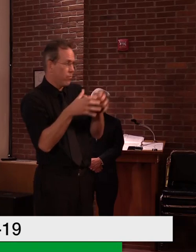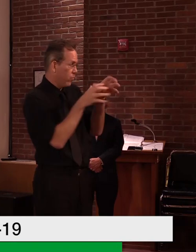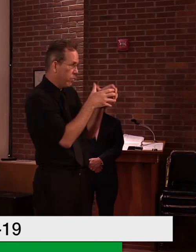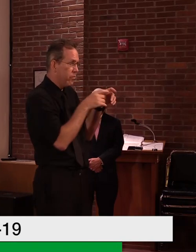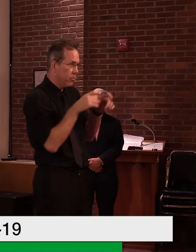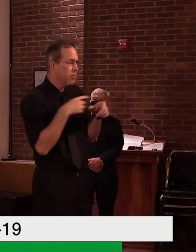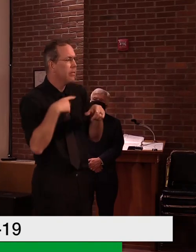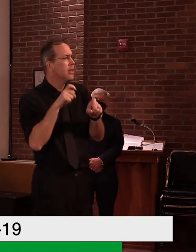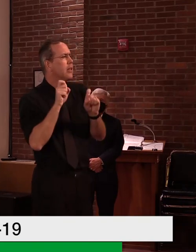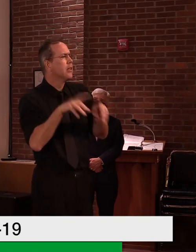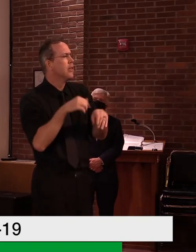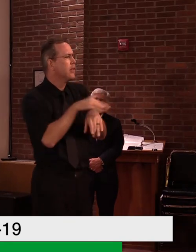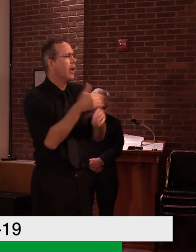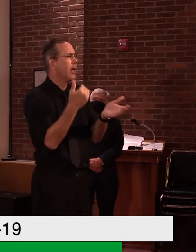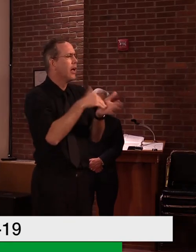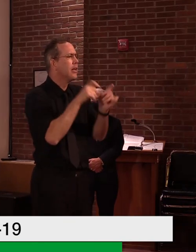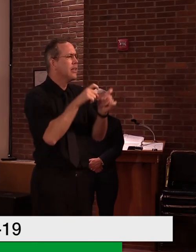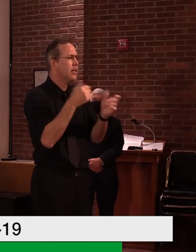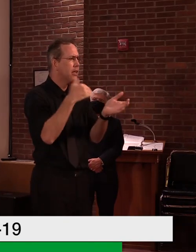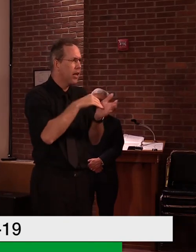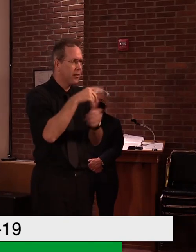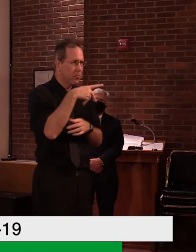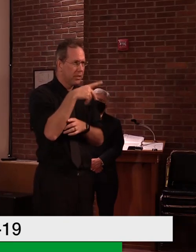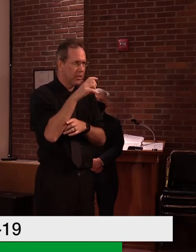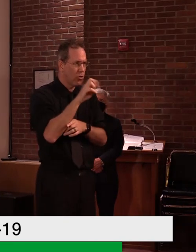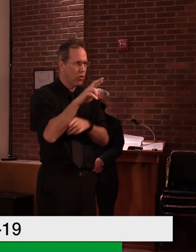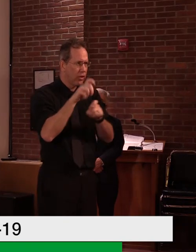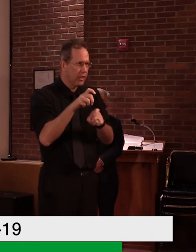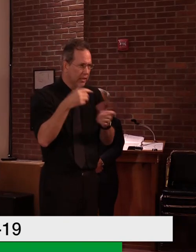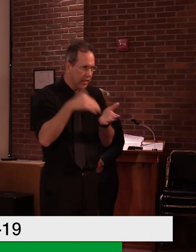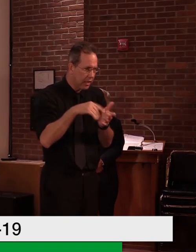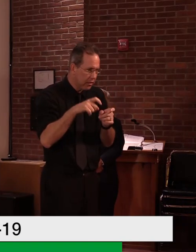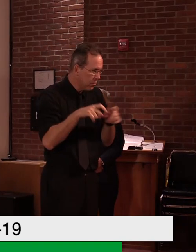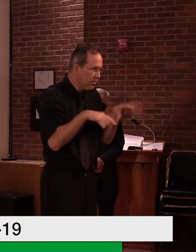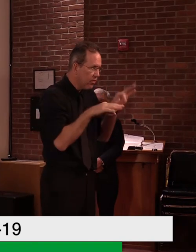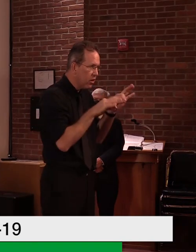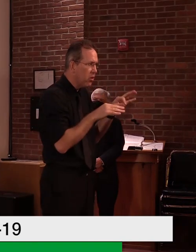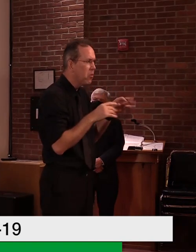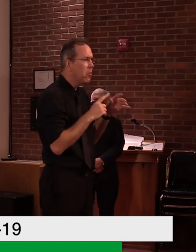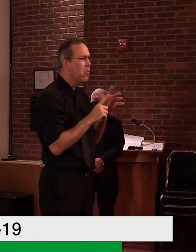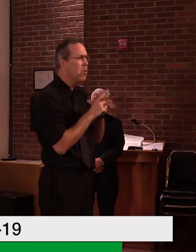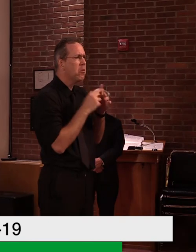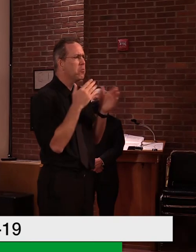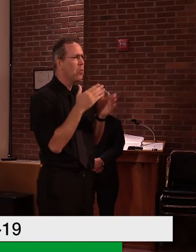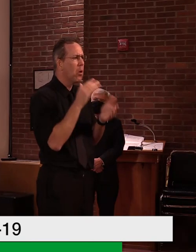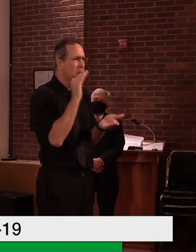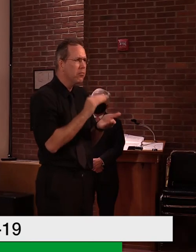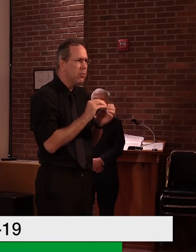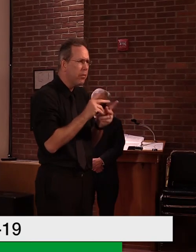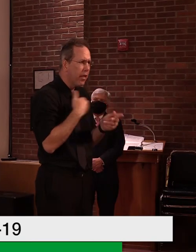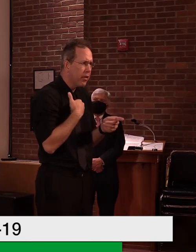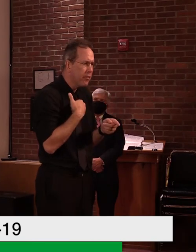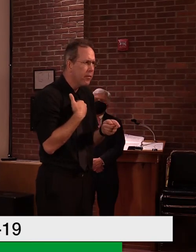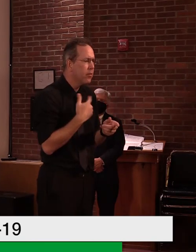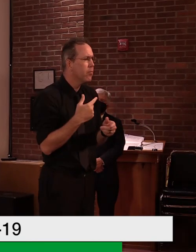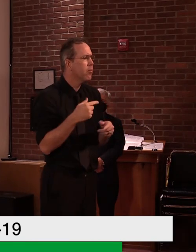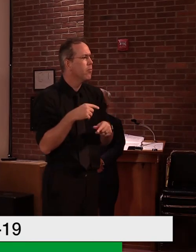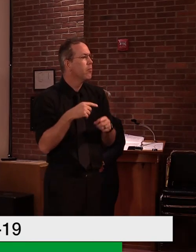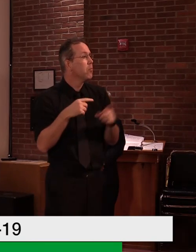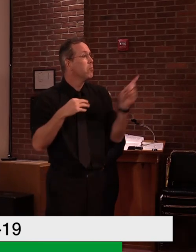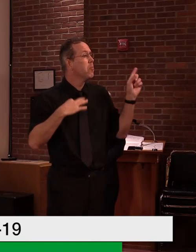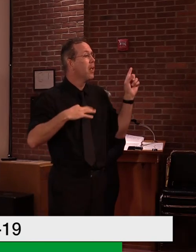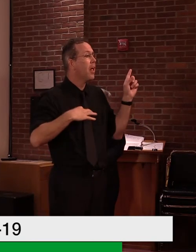56 were negative. In the main case, 24 out of 24 were negative.